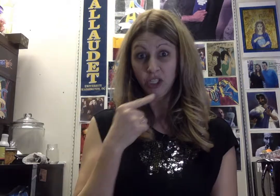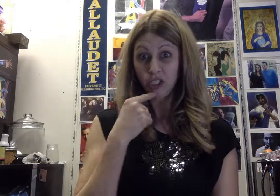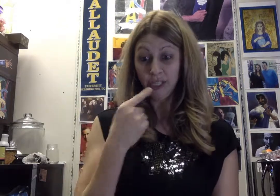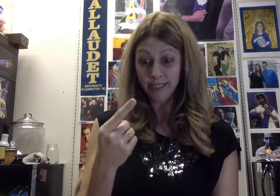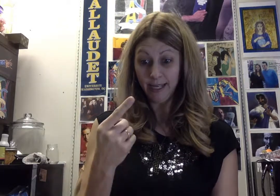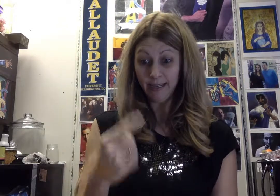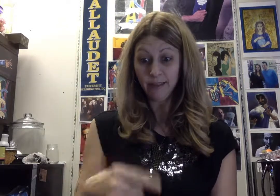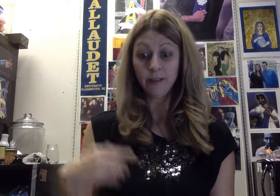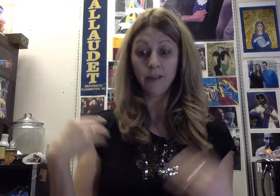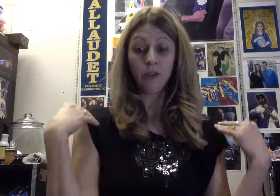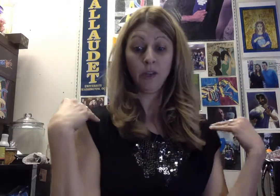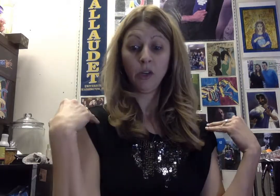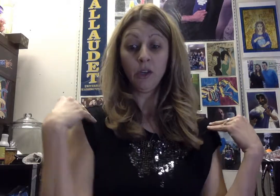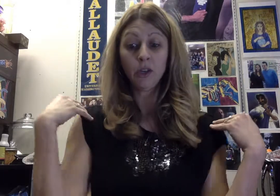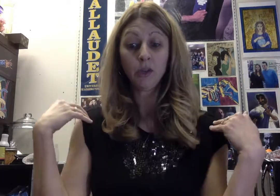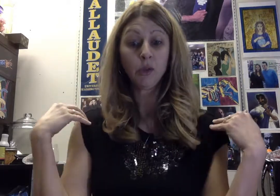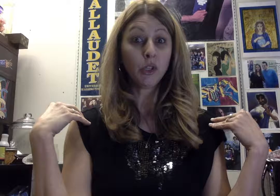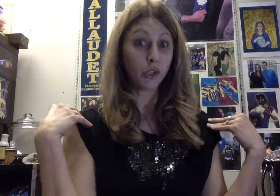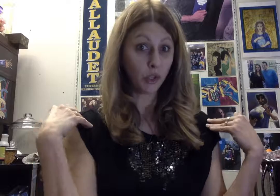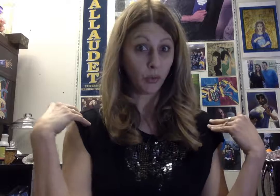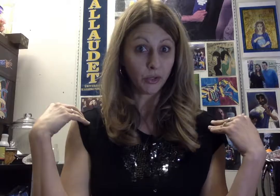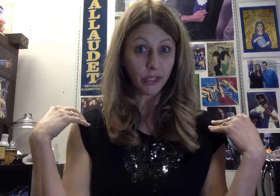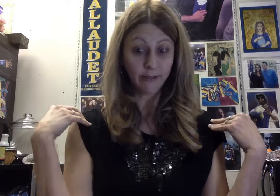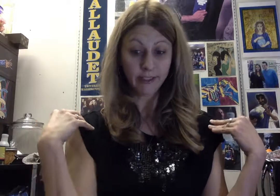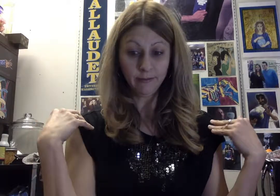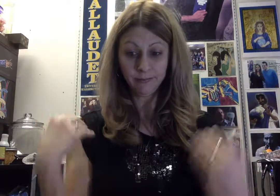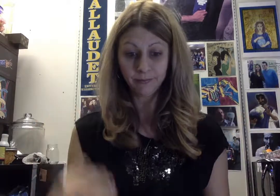she said? You should shoulder shift.